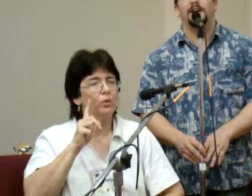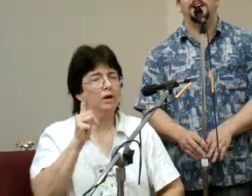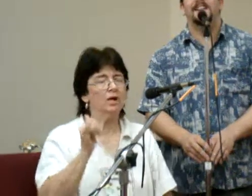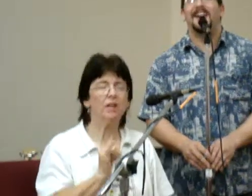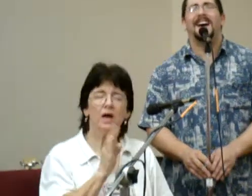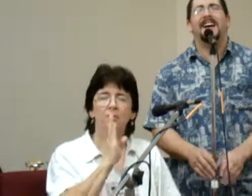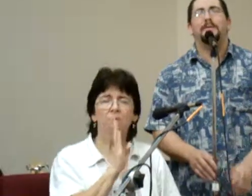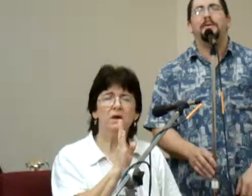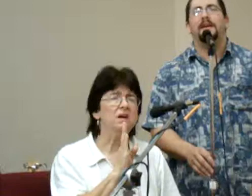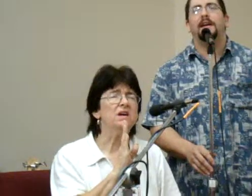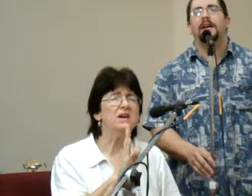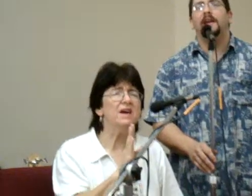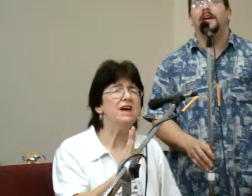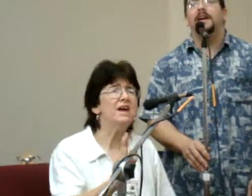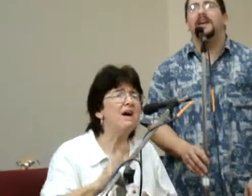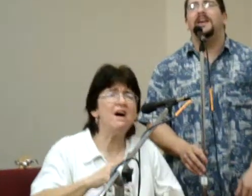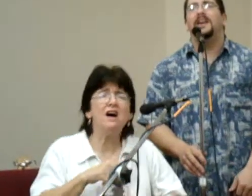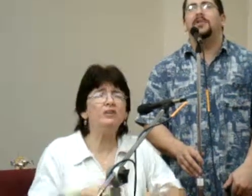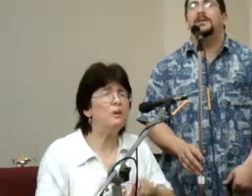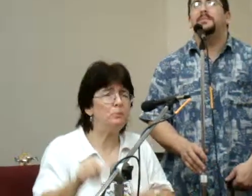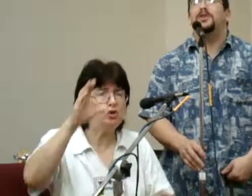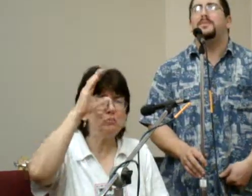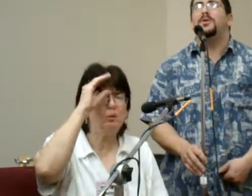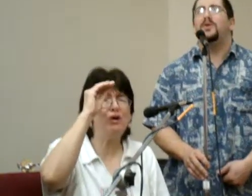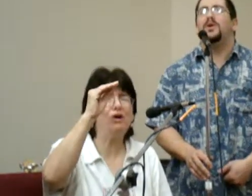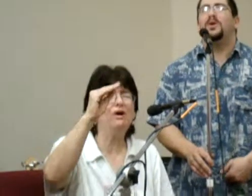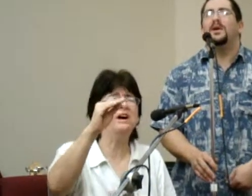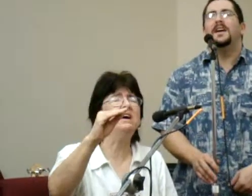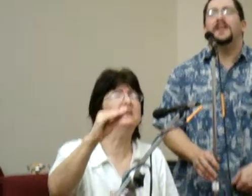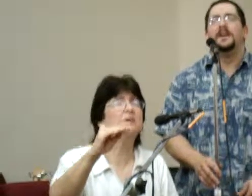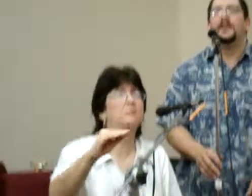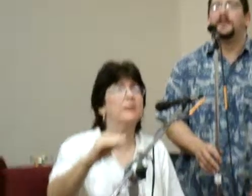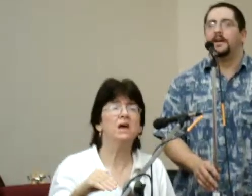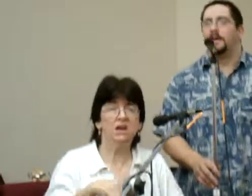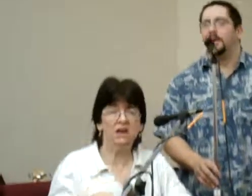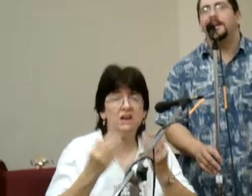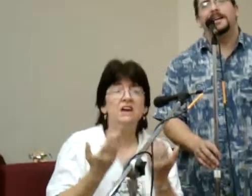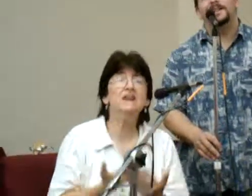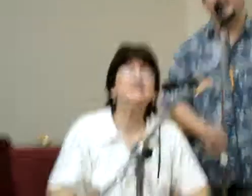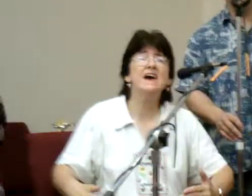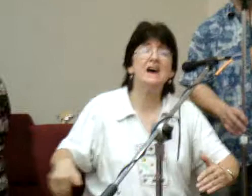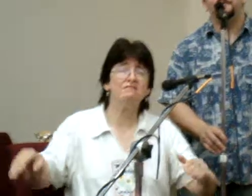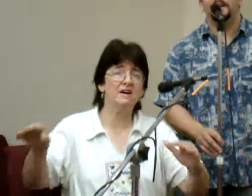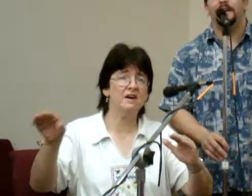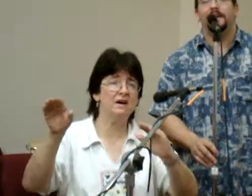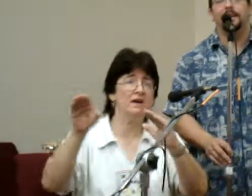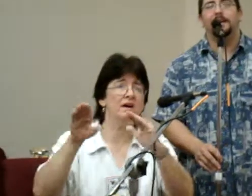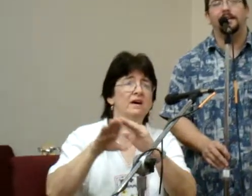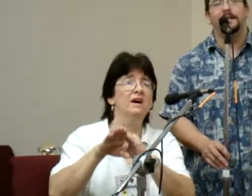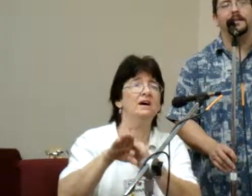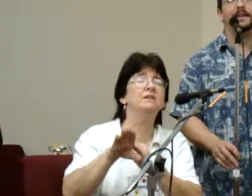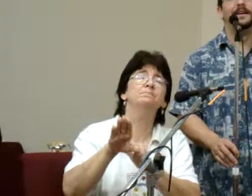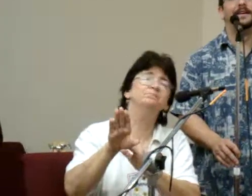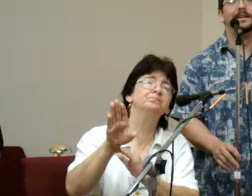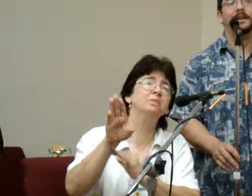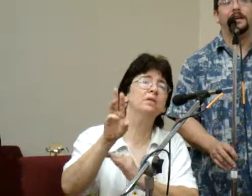birth. Will I be a crippled boy in heaven?